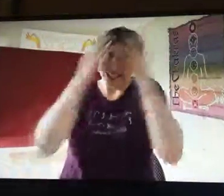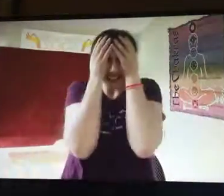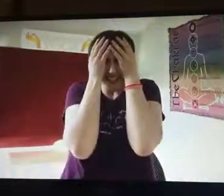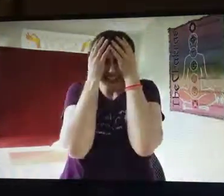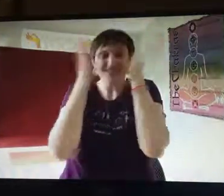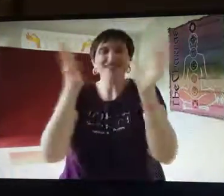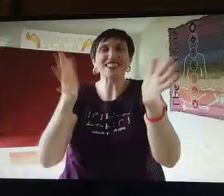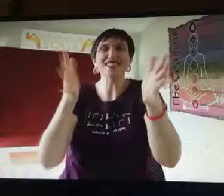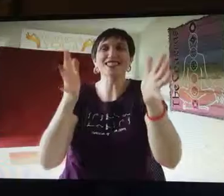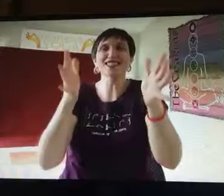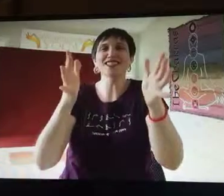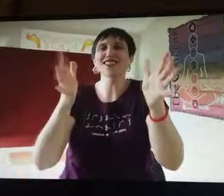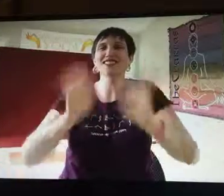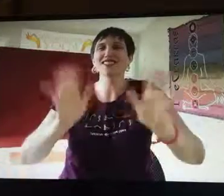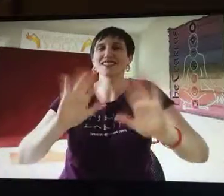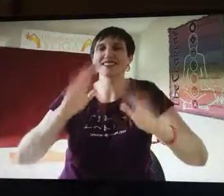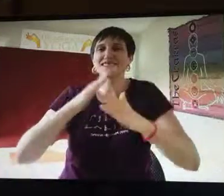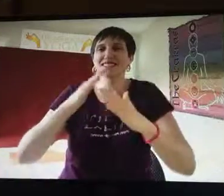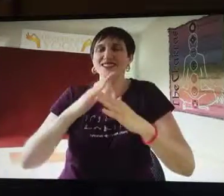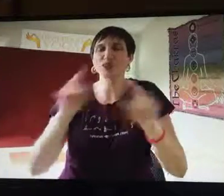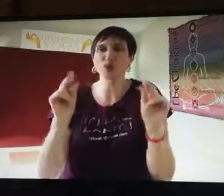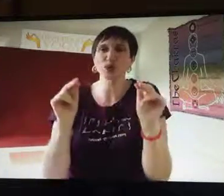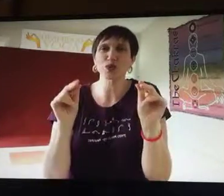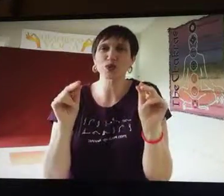meditation. Ugh, stop. No.